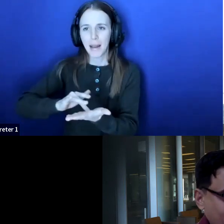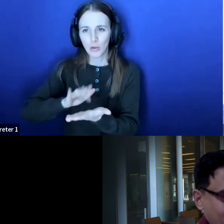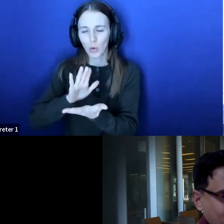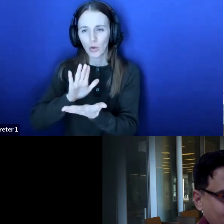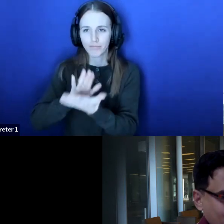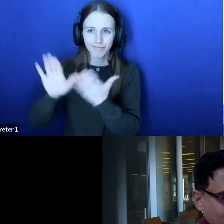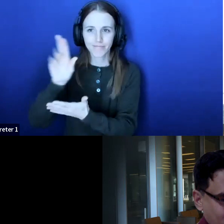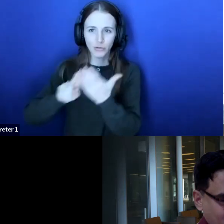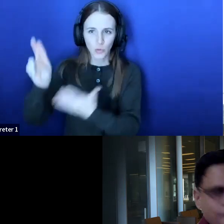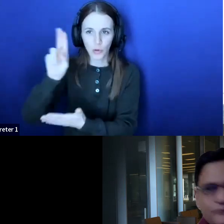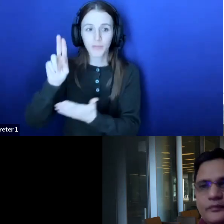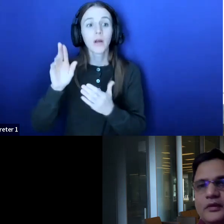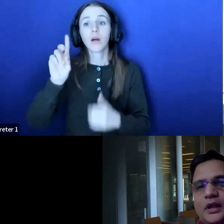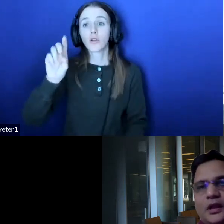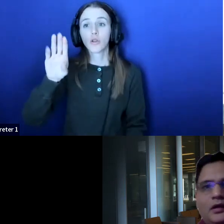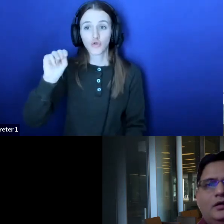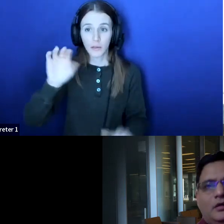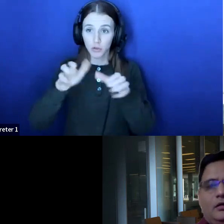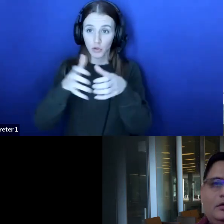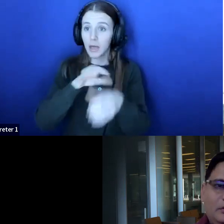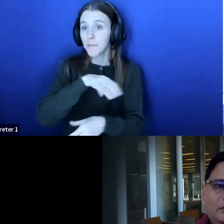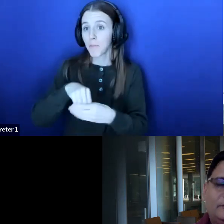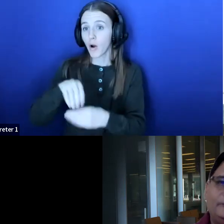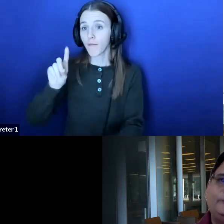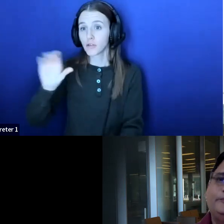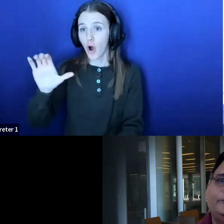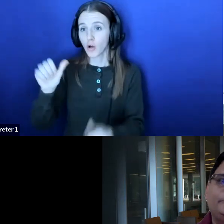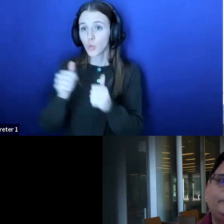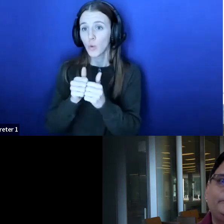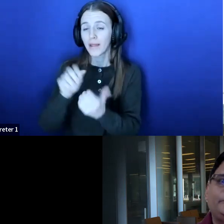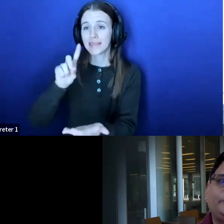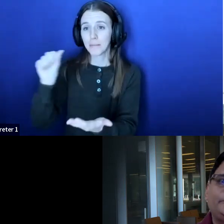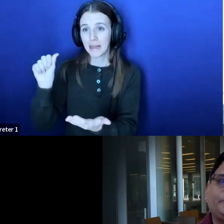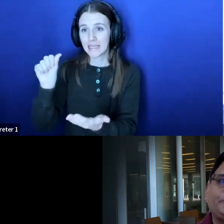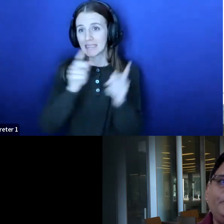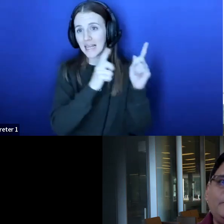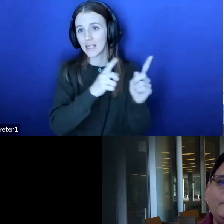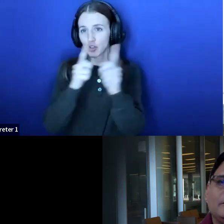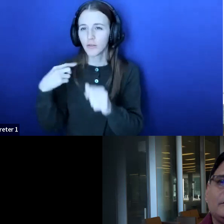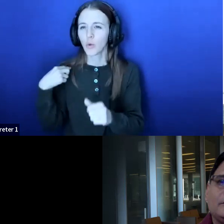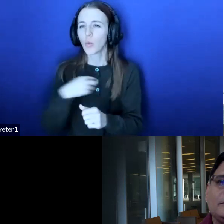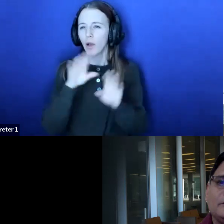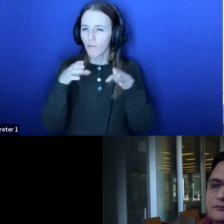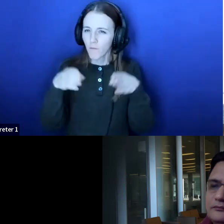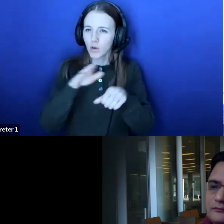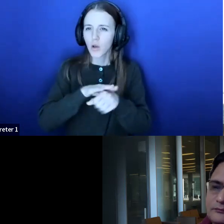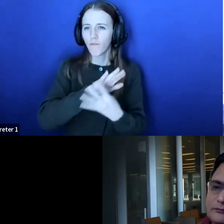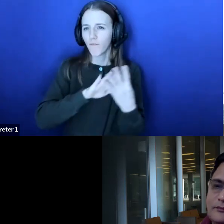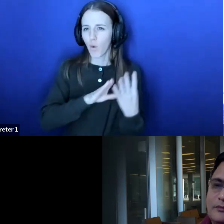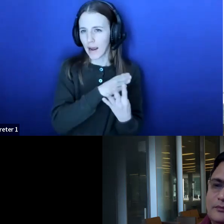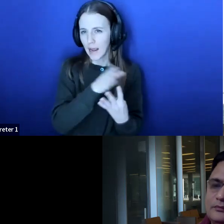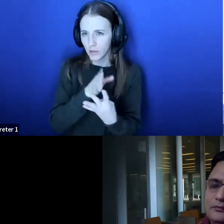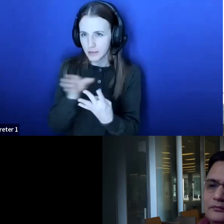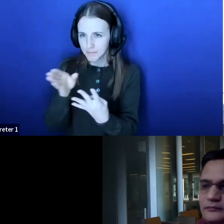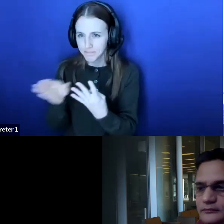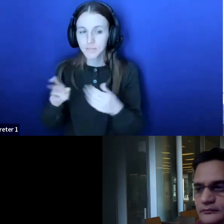DREAM Consortium is part of the Docs with Disabilities Initiative, and we are focused on 4 areas. First, we aim to create